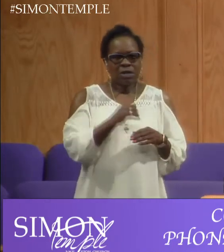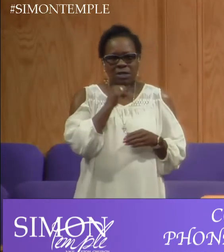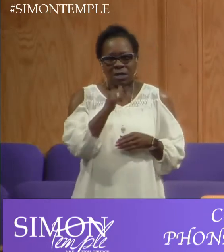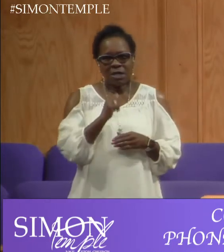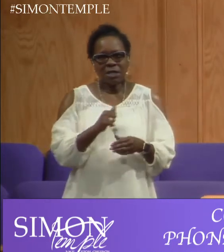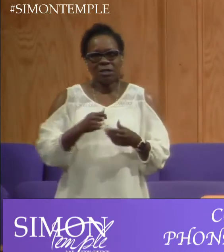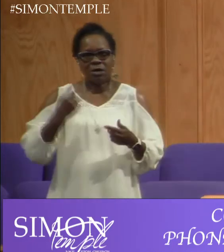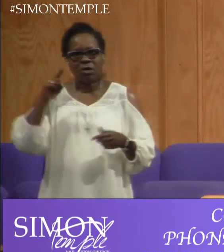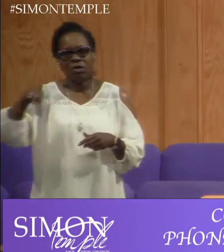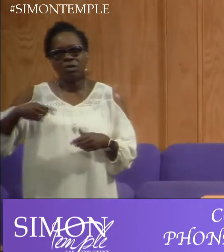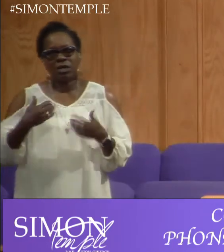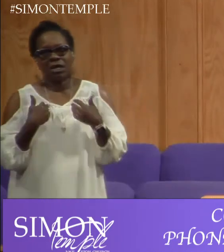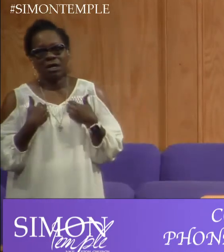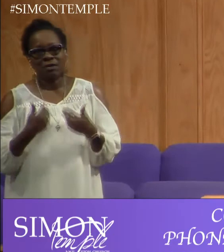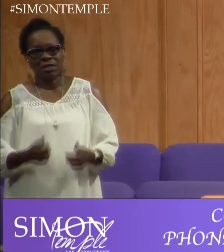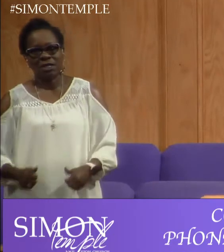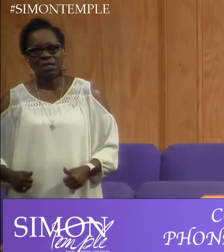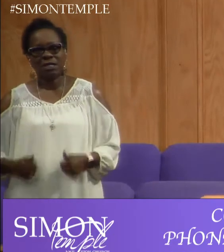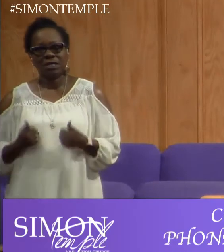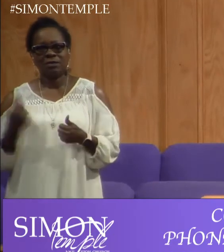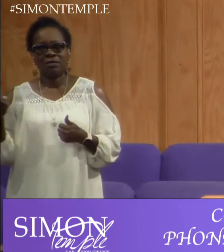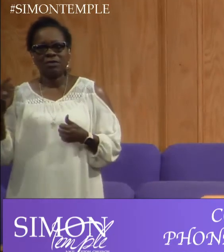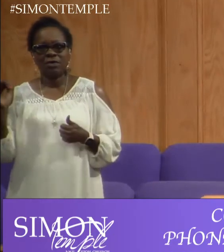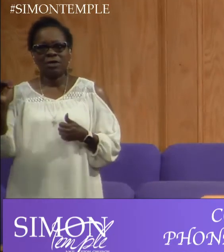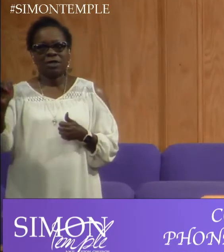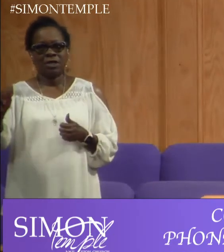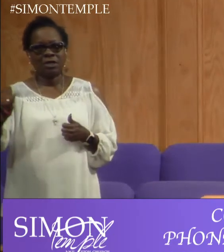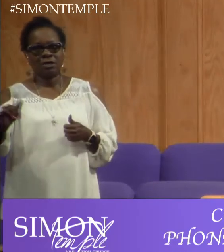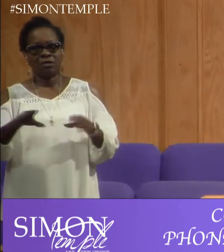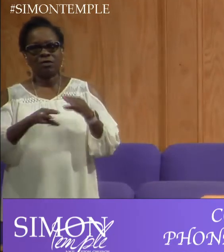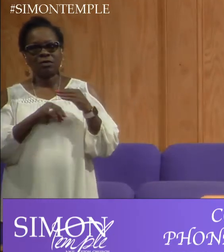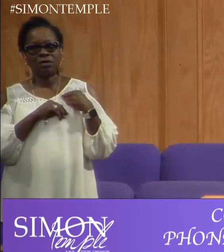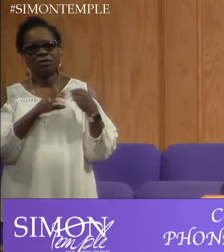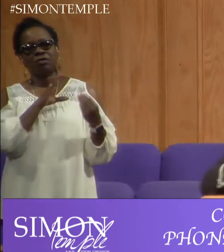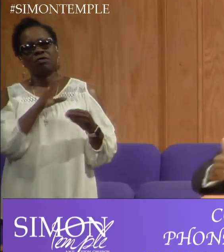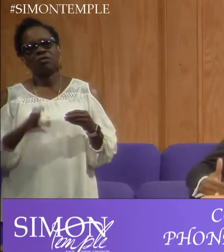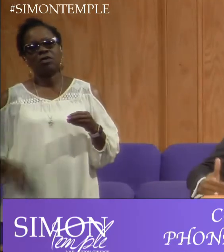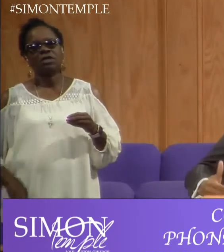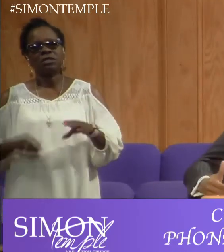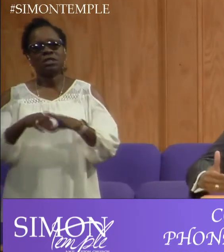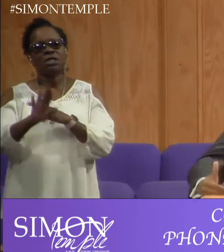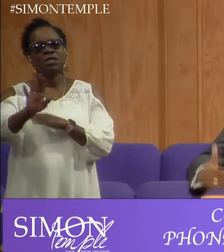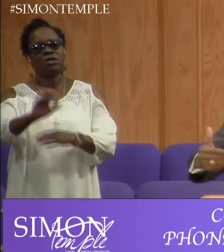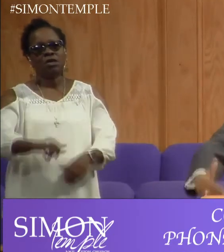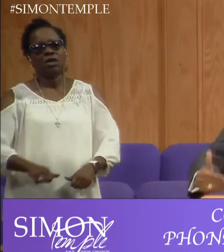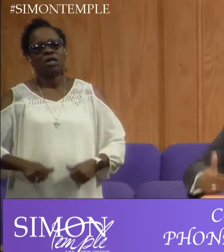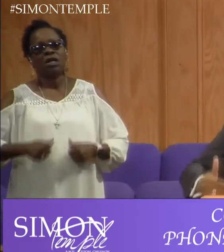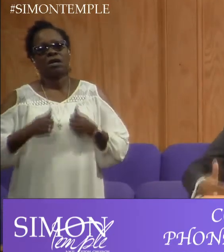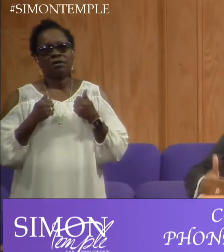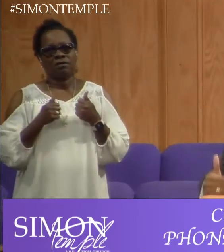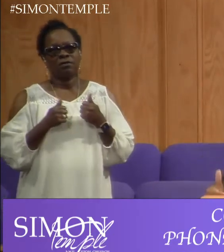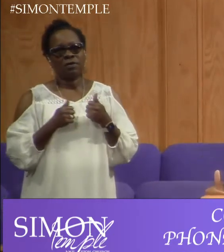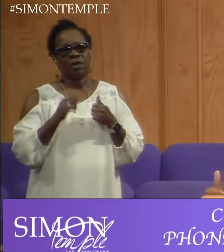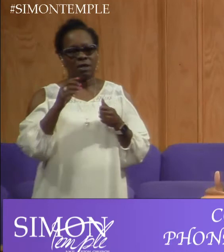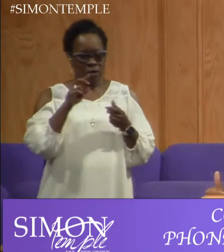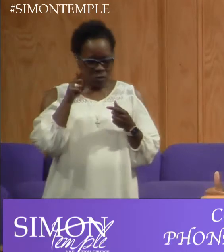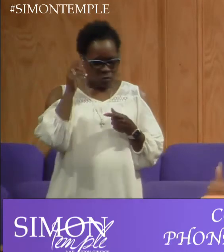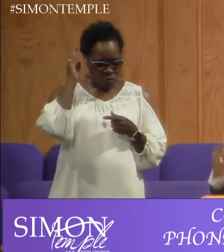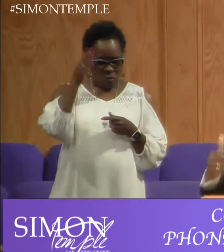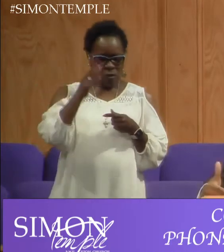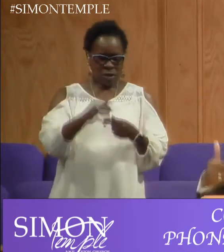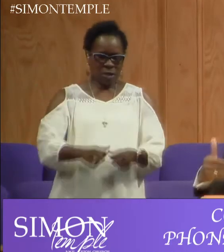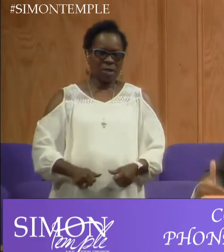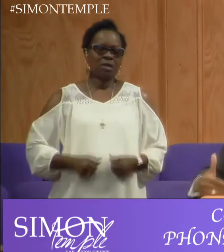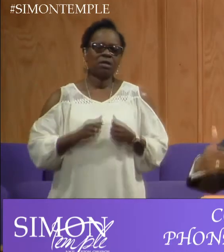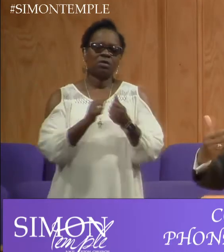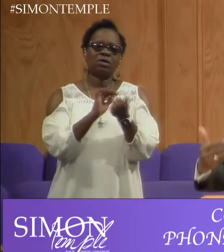for Christ. But when you receive Christ into your life, it gives you life eternal with Jesus Christ. But